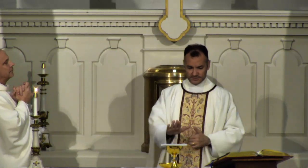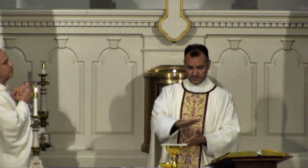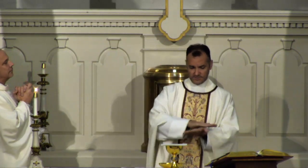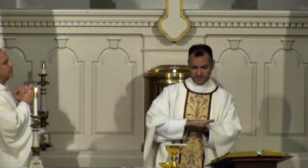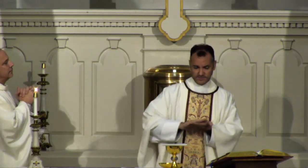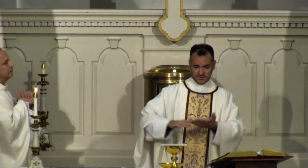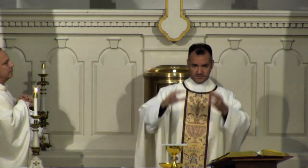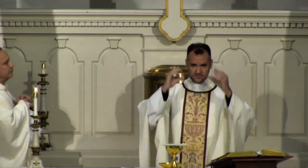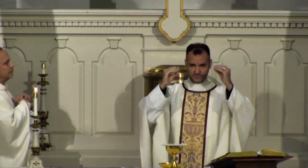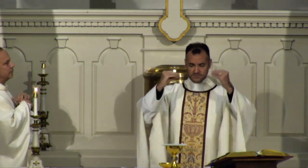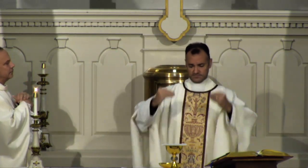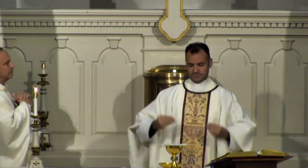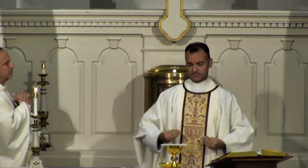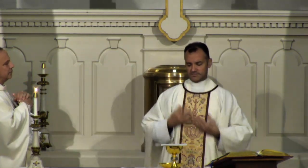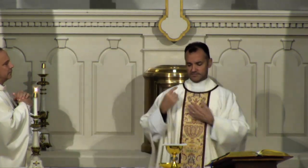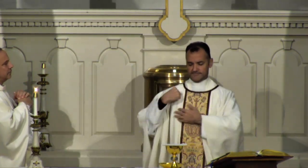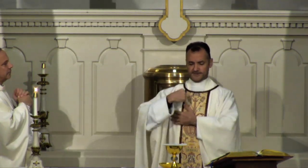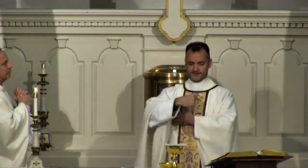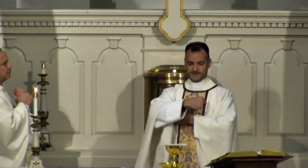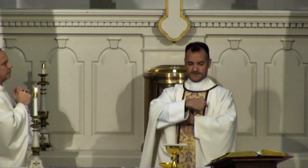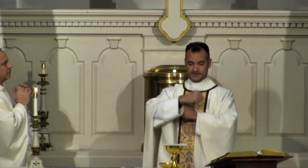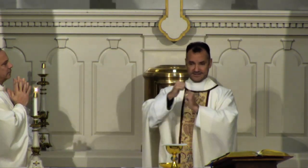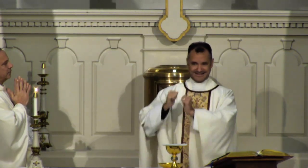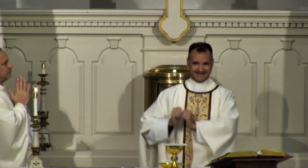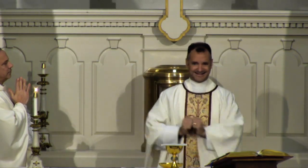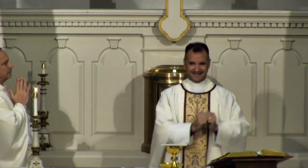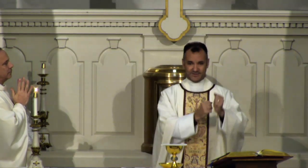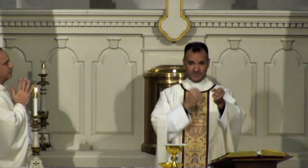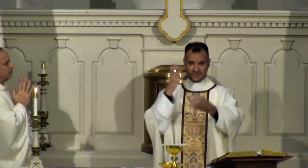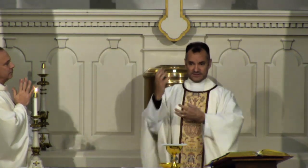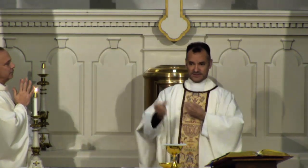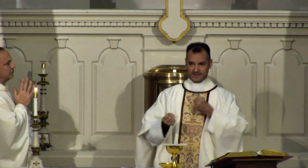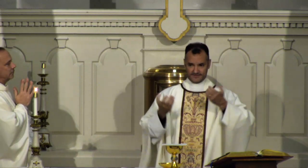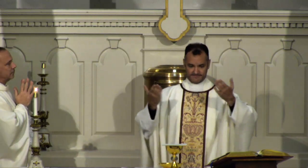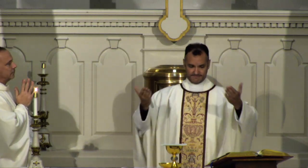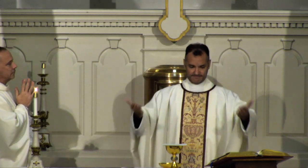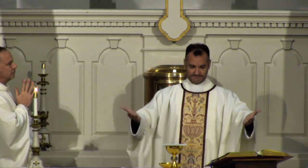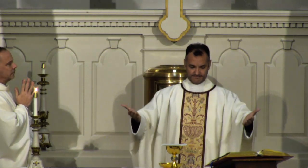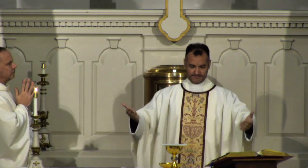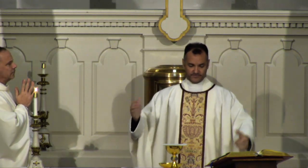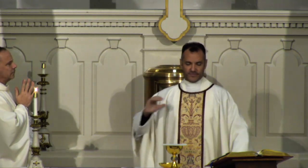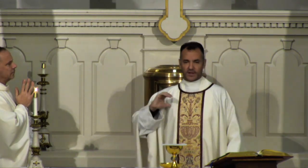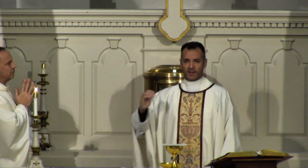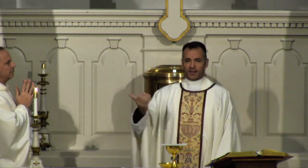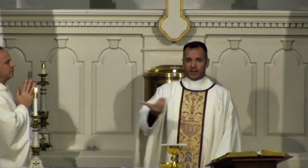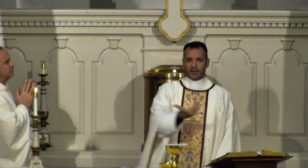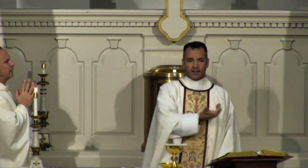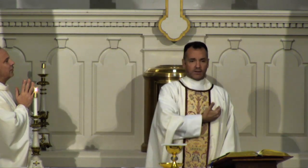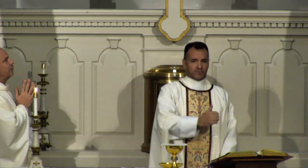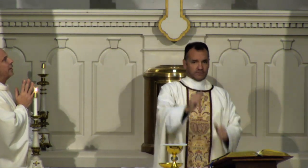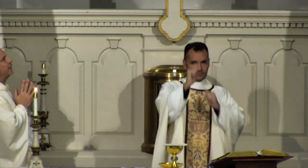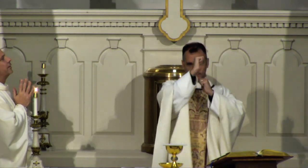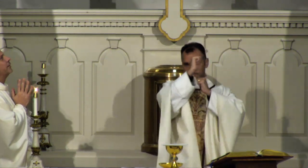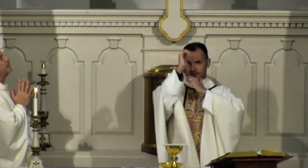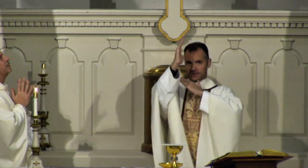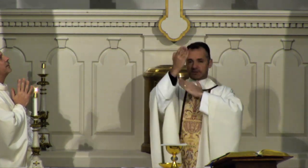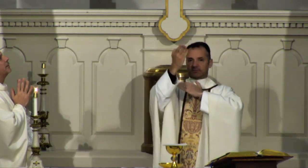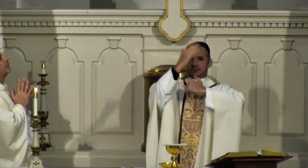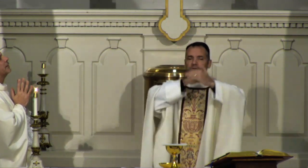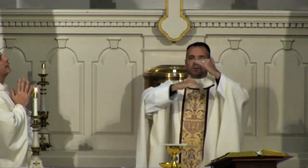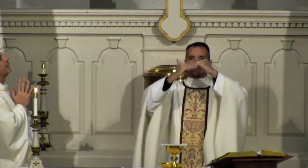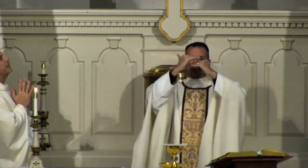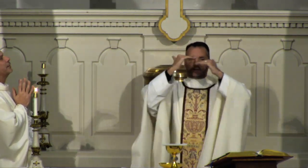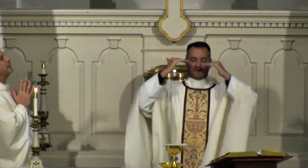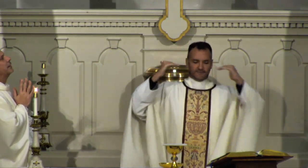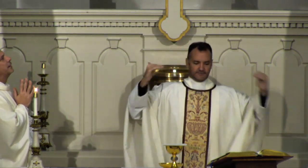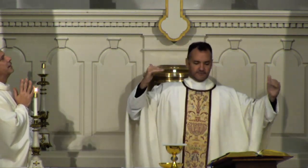At the Savior's command, informed by divine teaching, we dare to say, "Our Father, who art